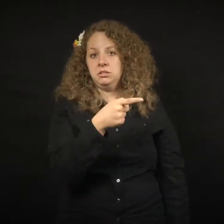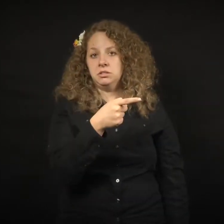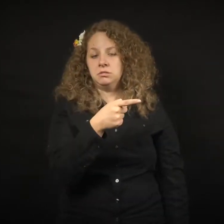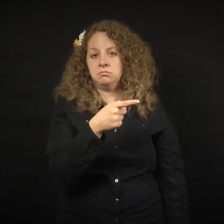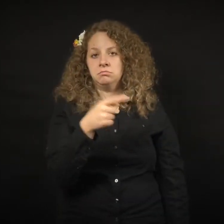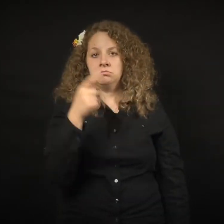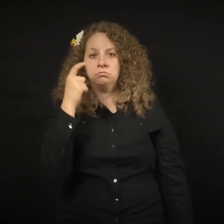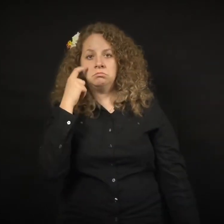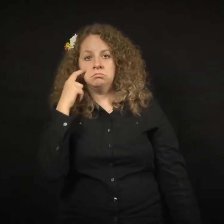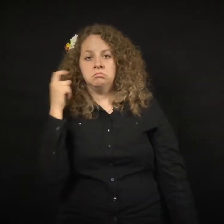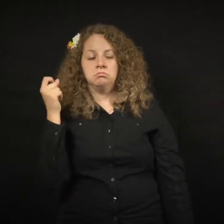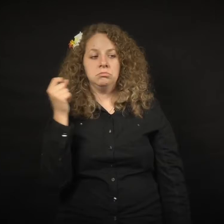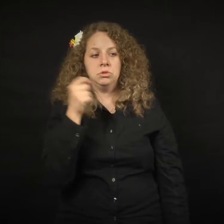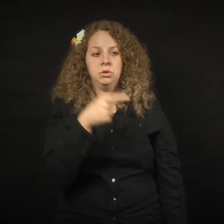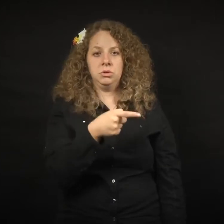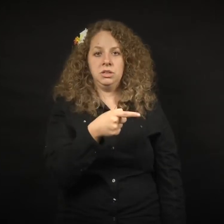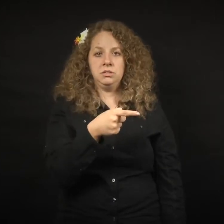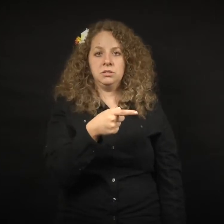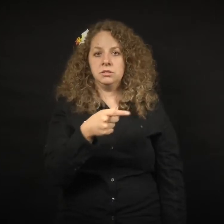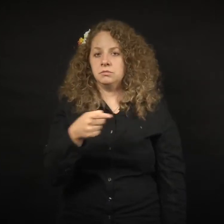Notice. Notice.